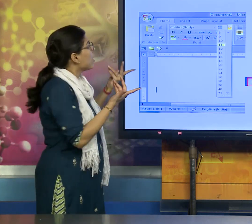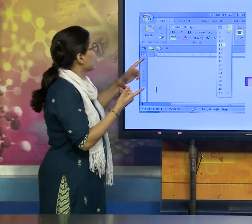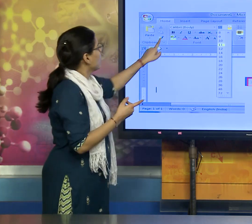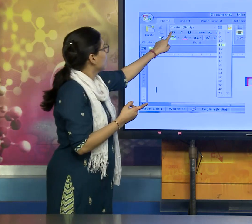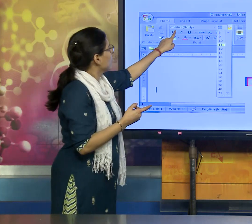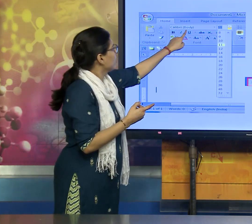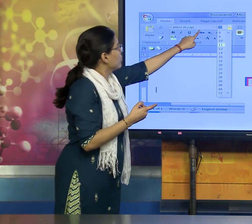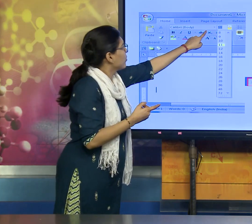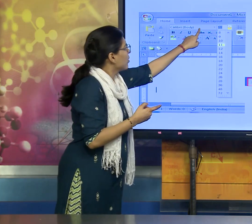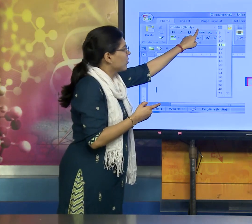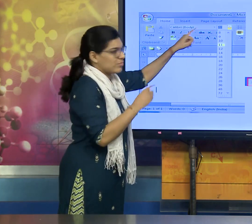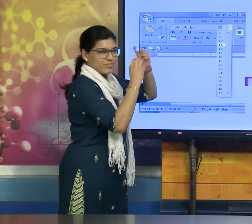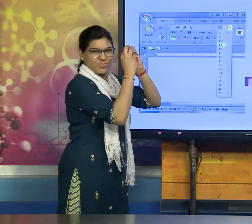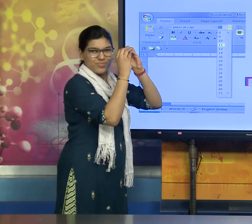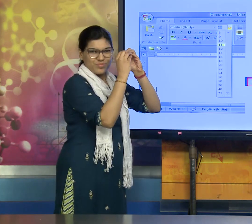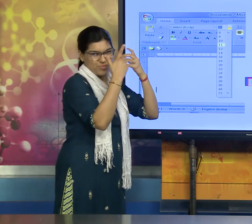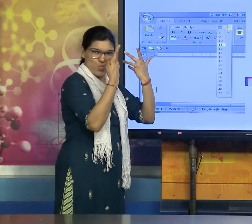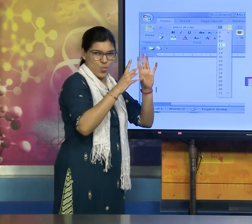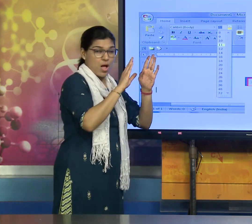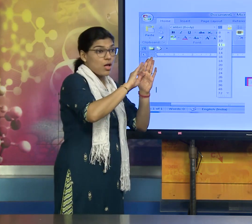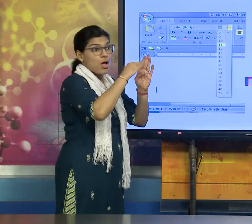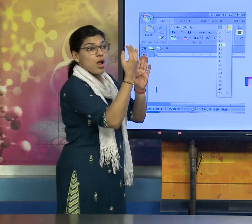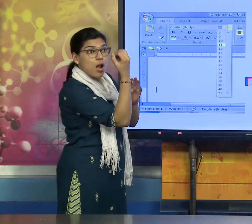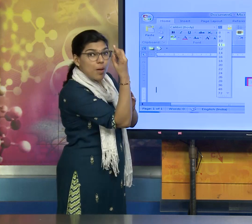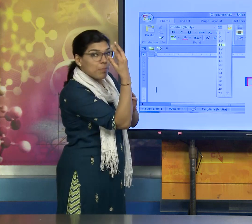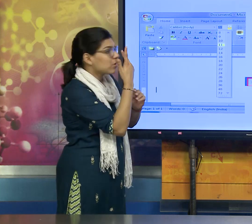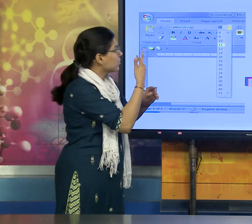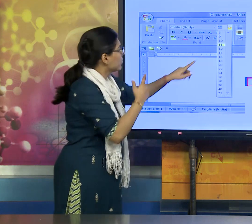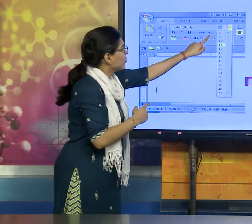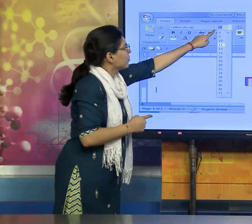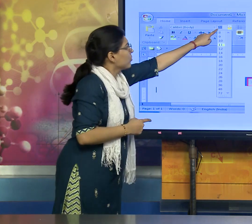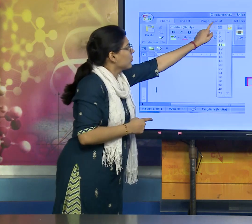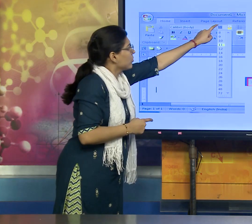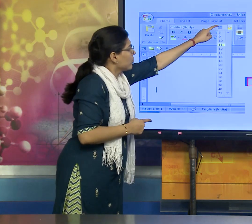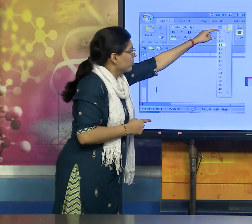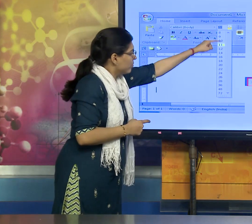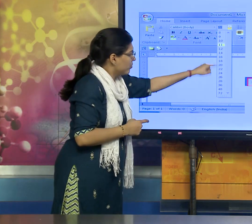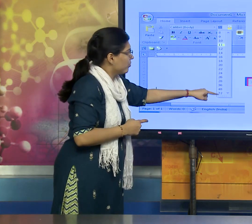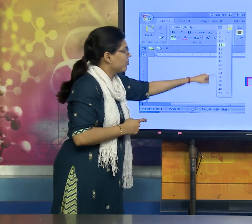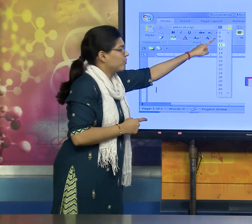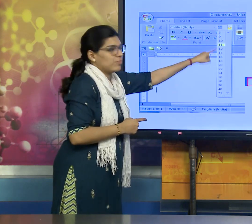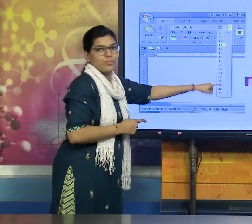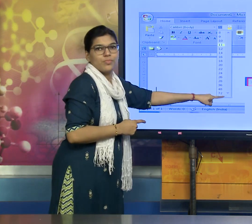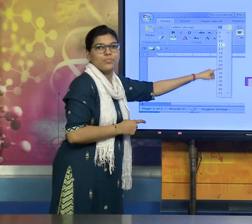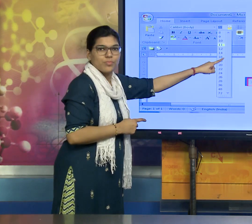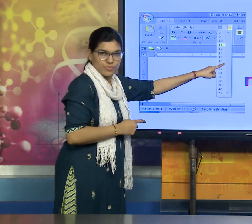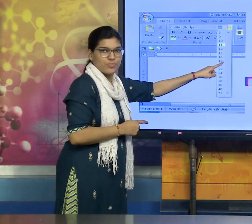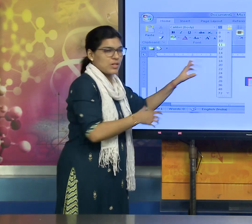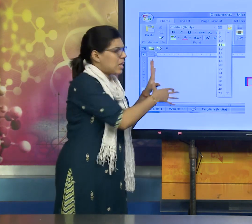Where you can find it it is beside the font, where